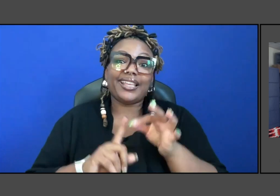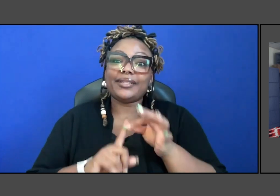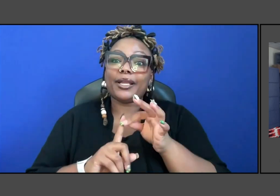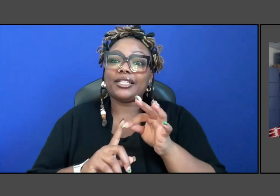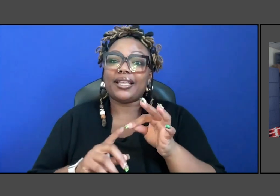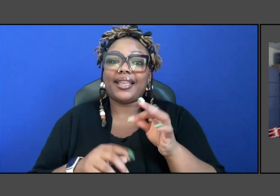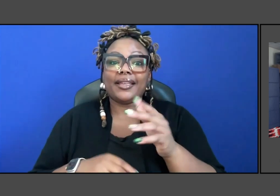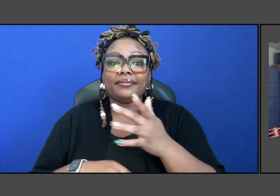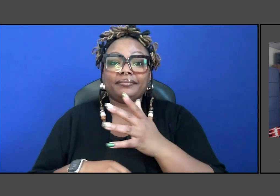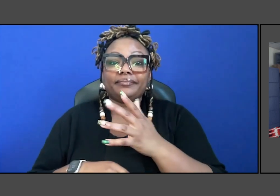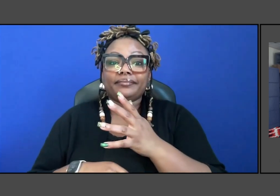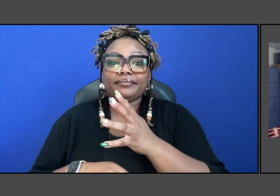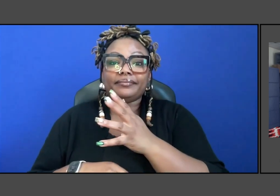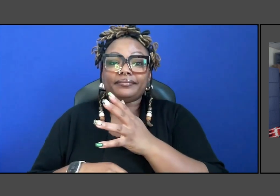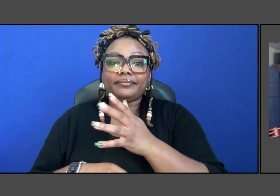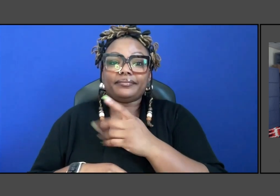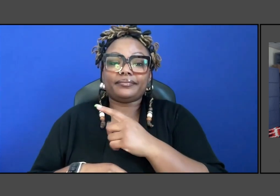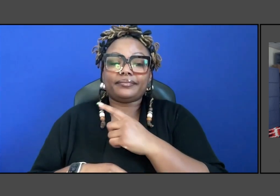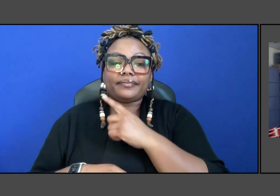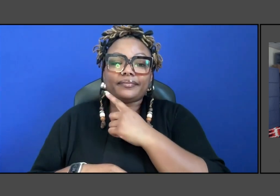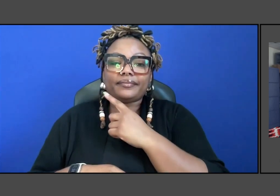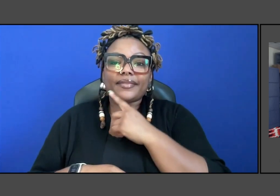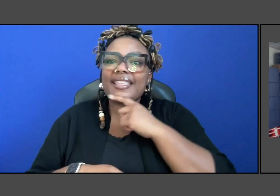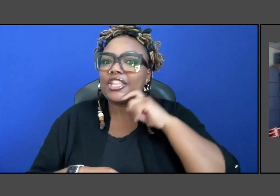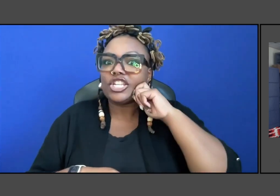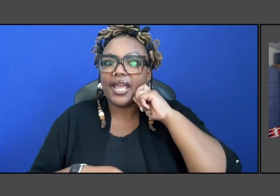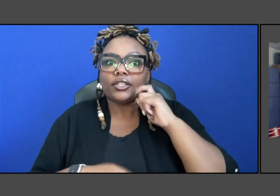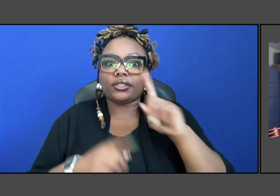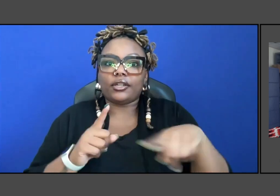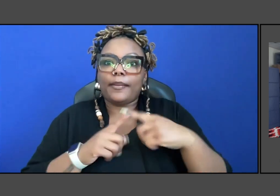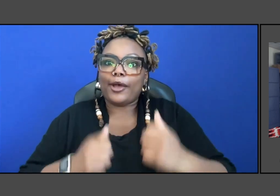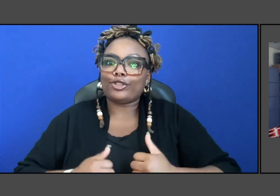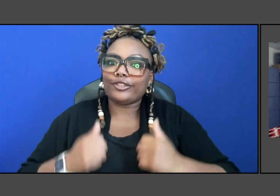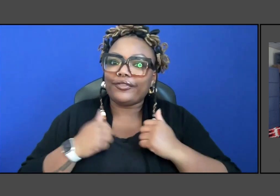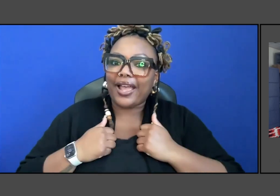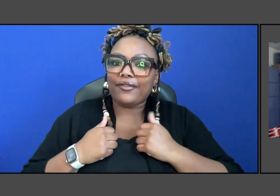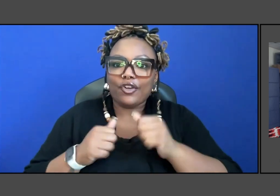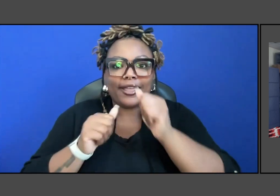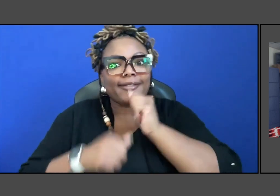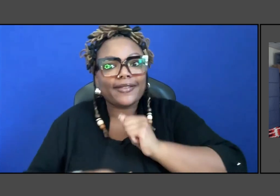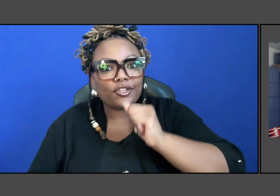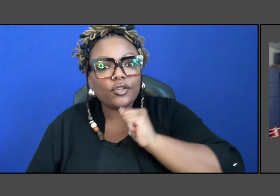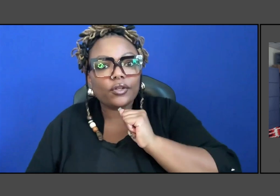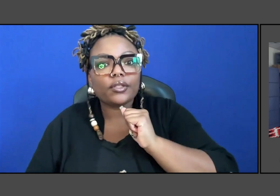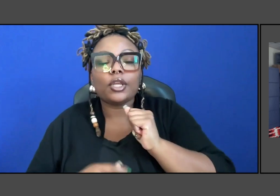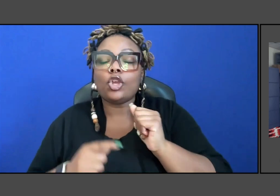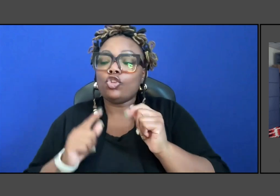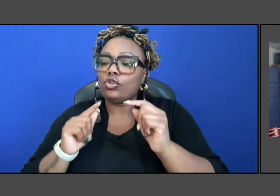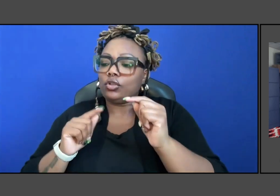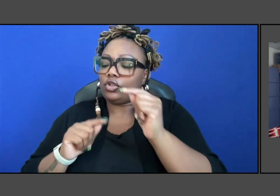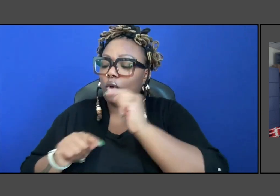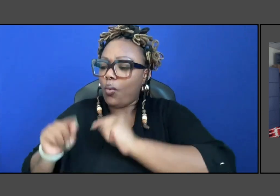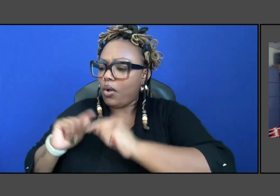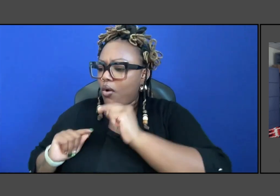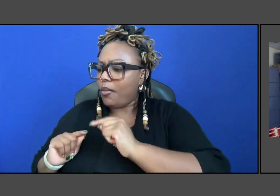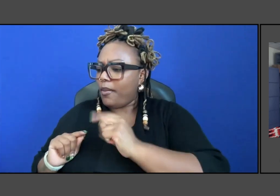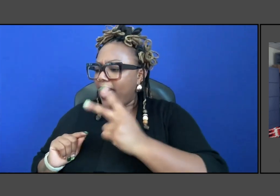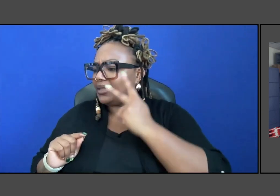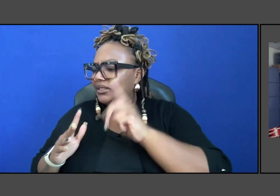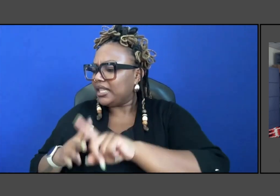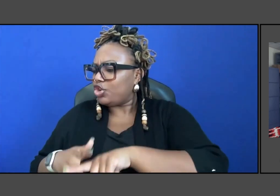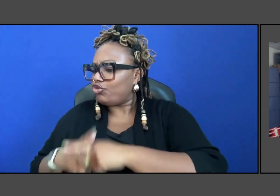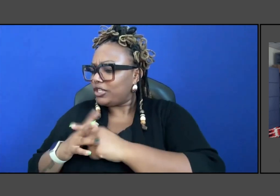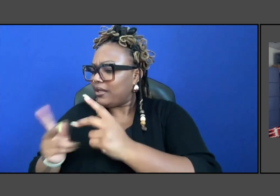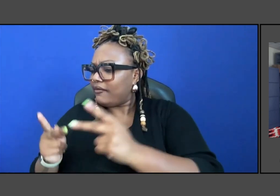about surviving and endurance. So when we go back to looking at the originality of a place, particularly as